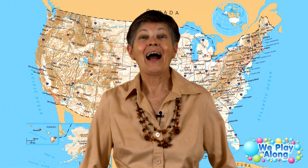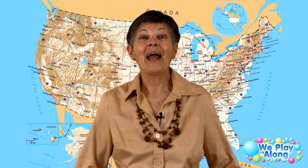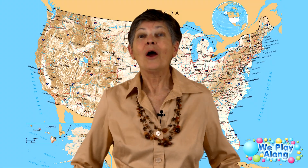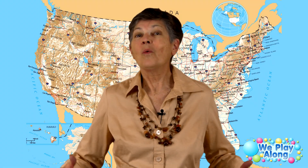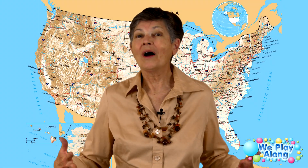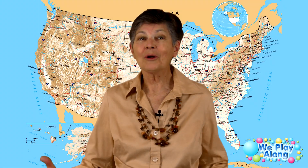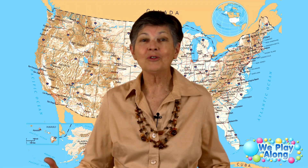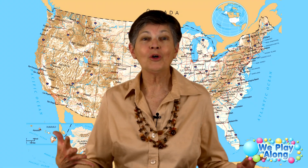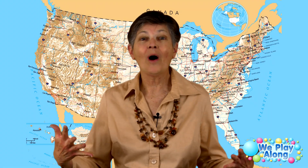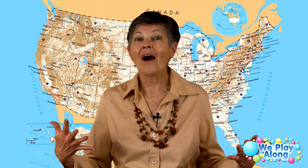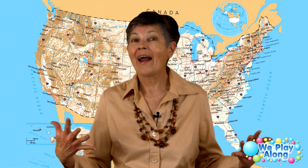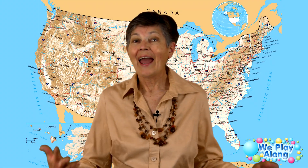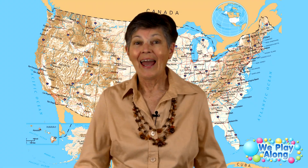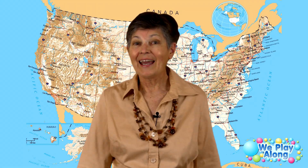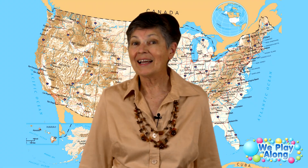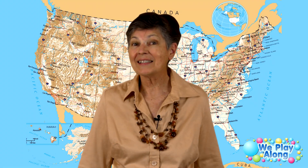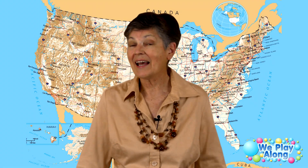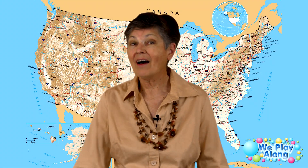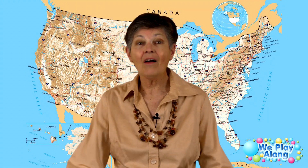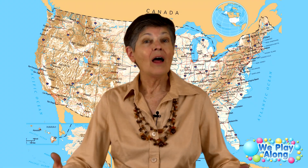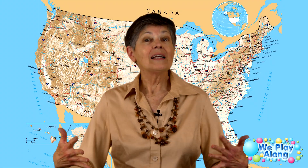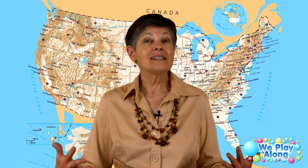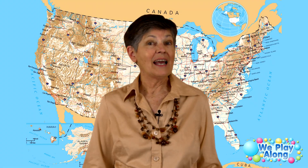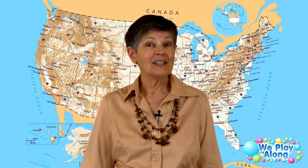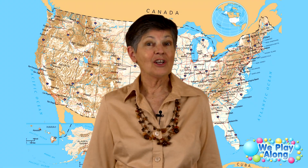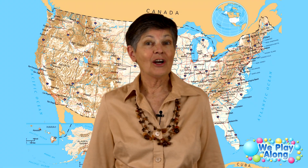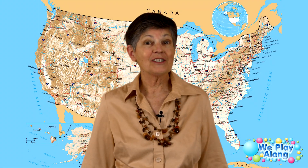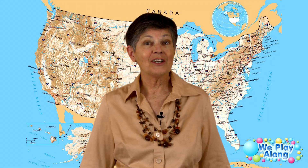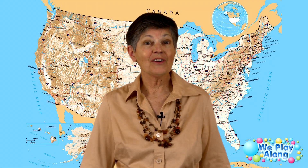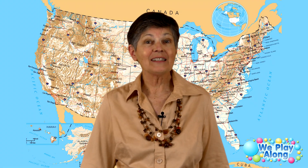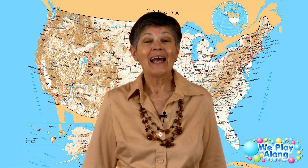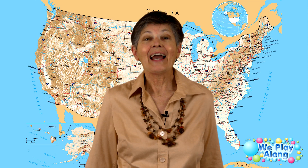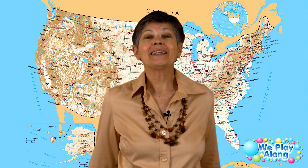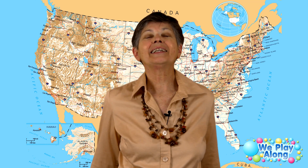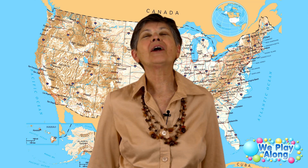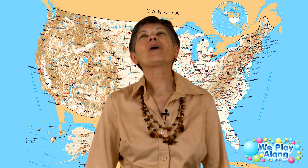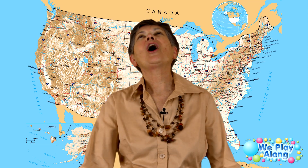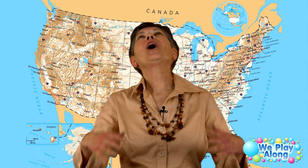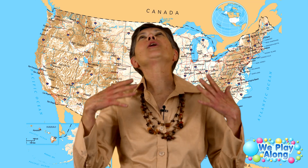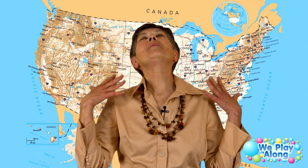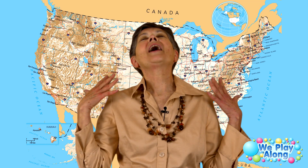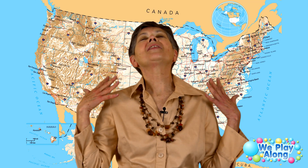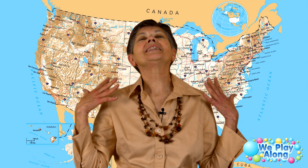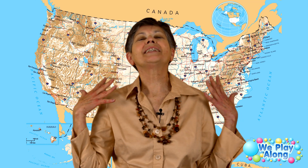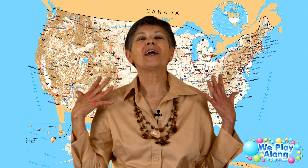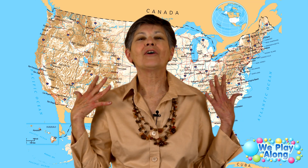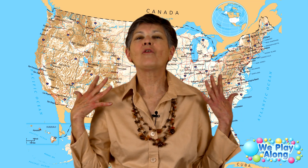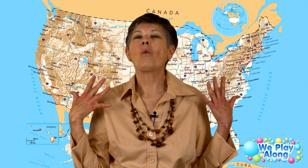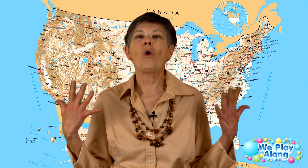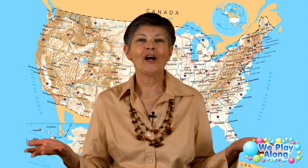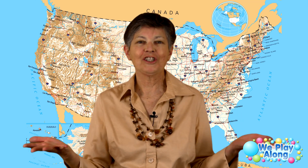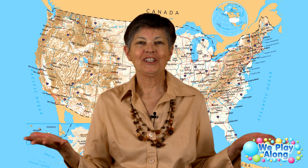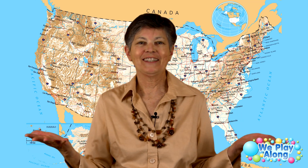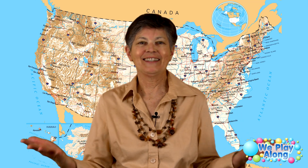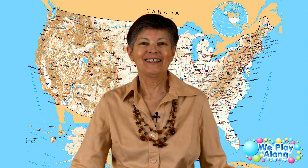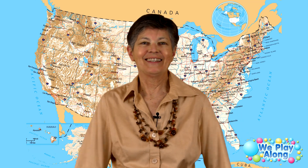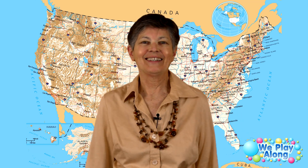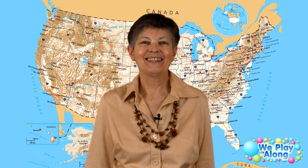Hi, welcome to our ASL State Song series, and today we're all about the state of Washington.